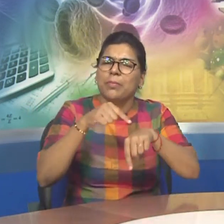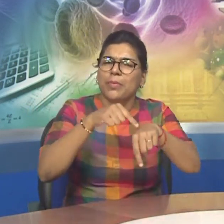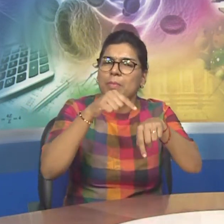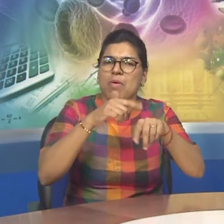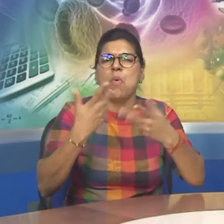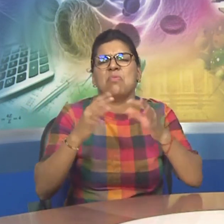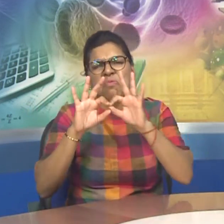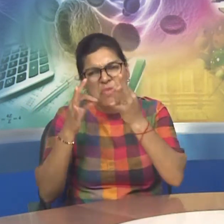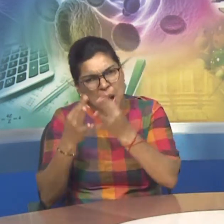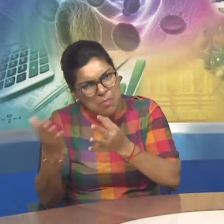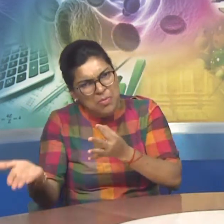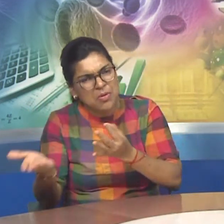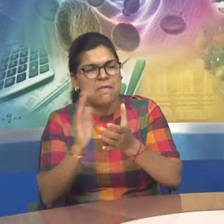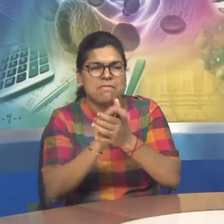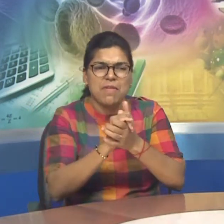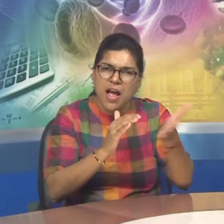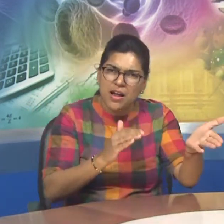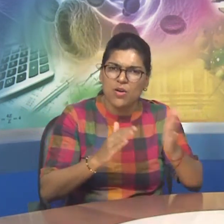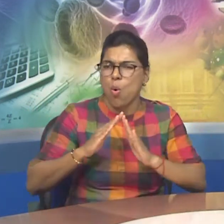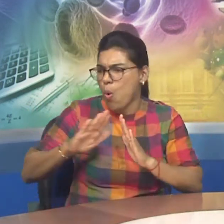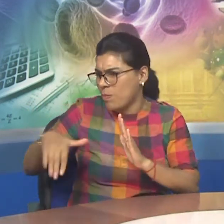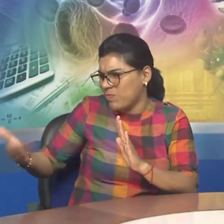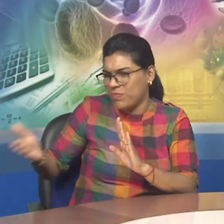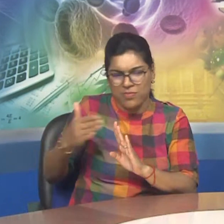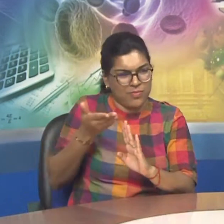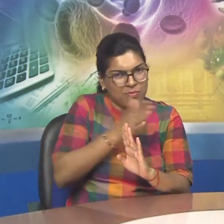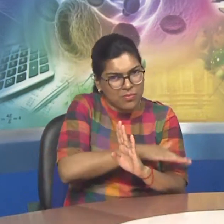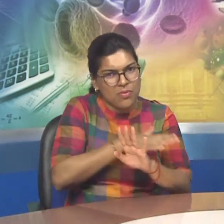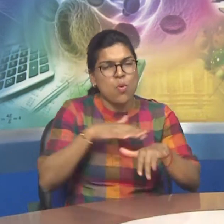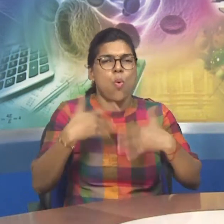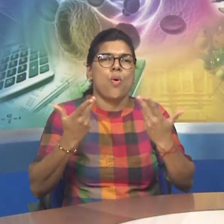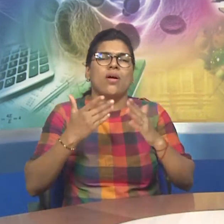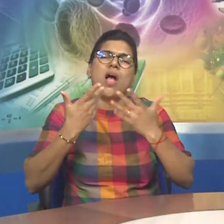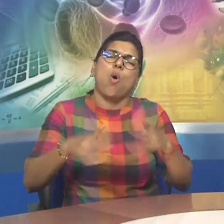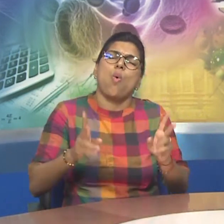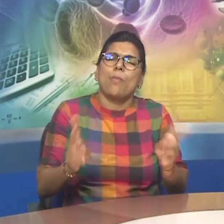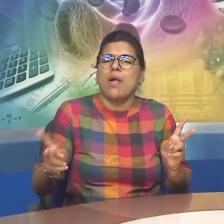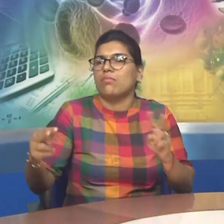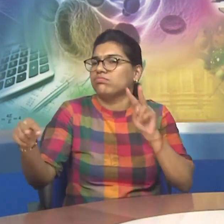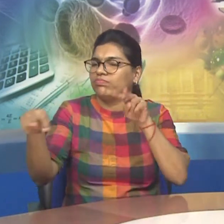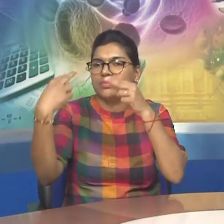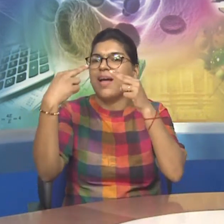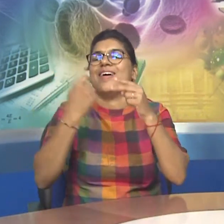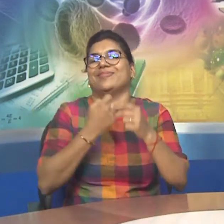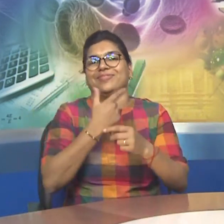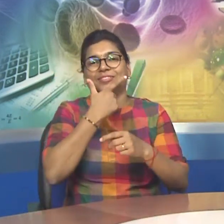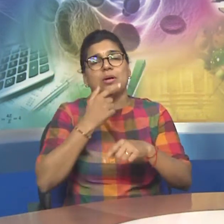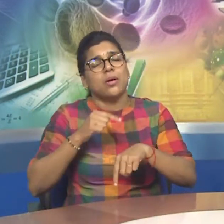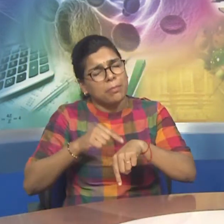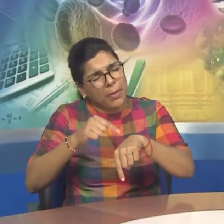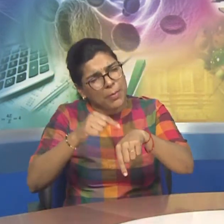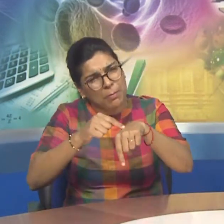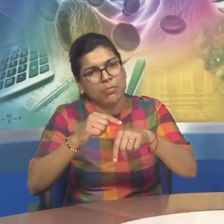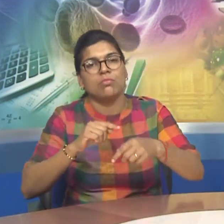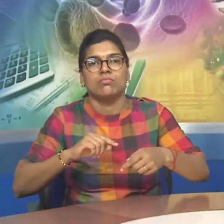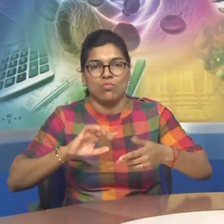that if anyone sees us, then it also spreads. Because we all know that smile